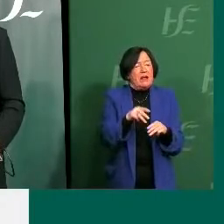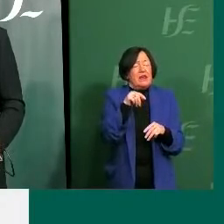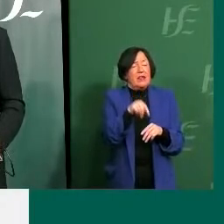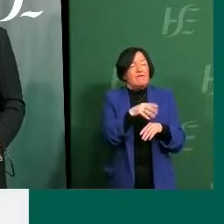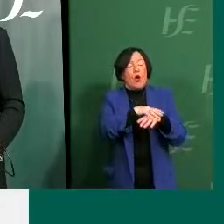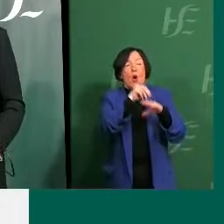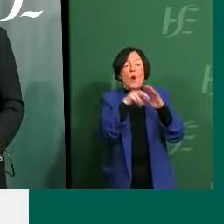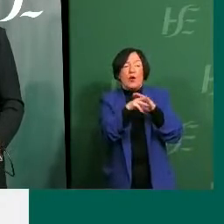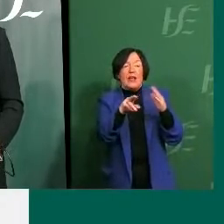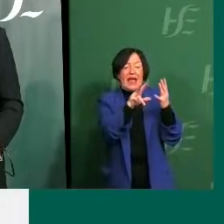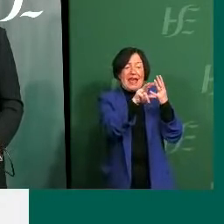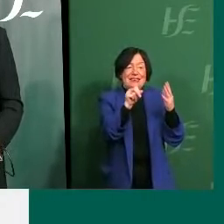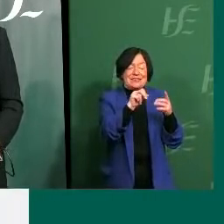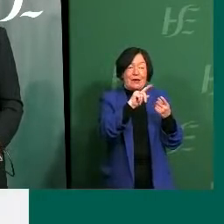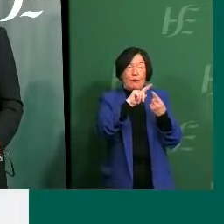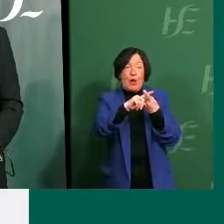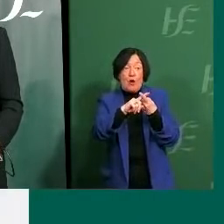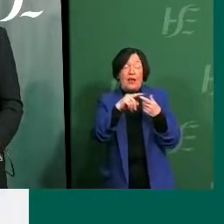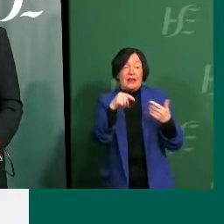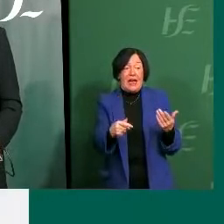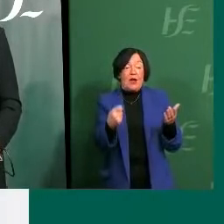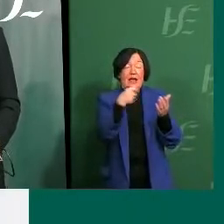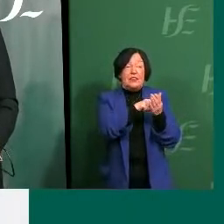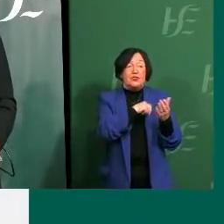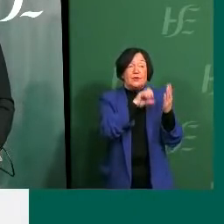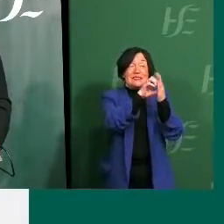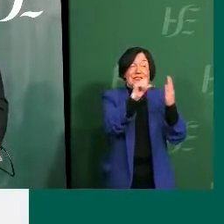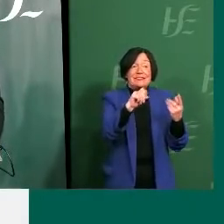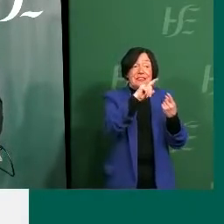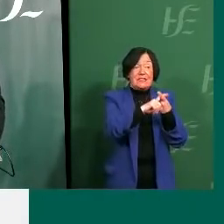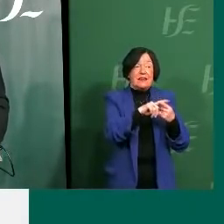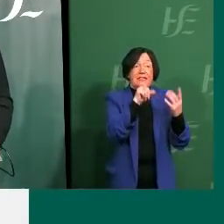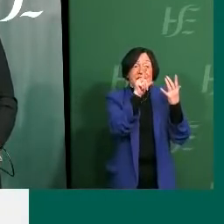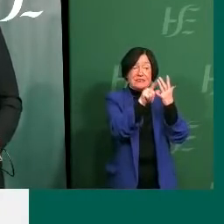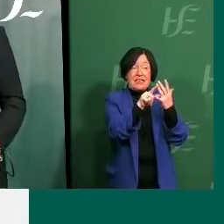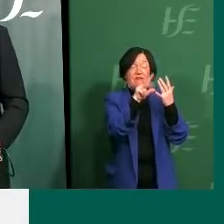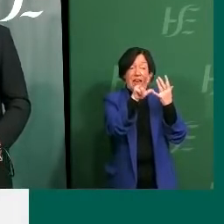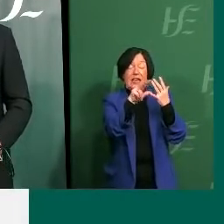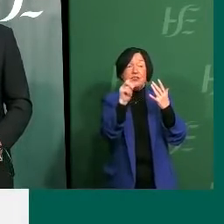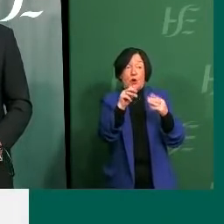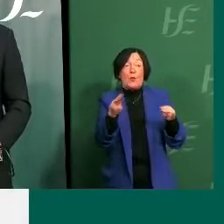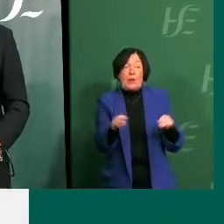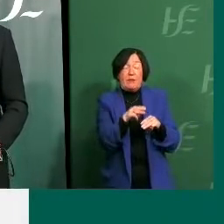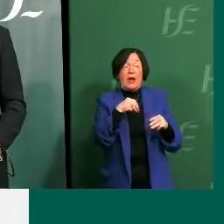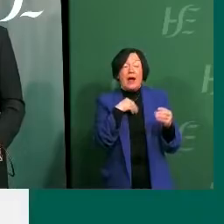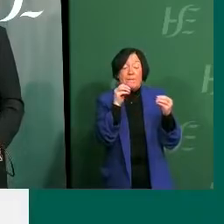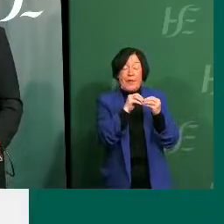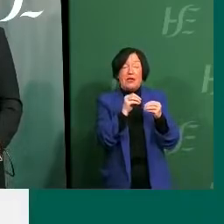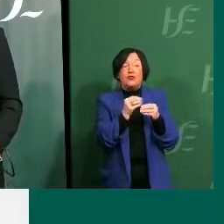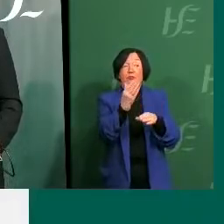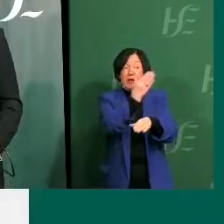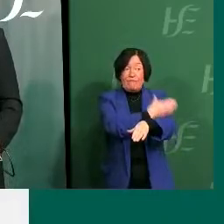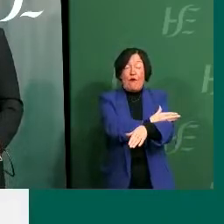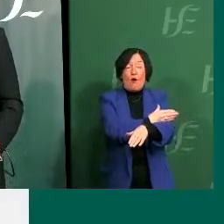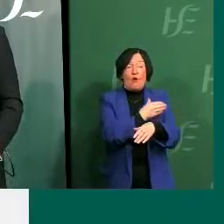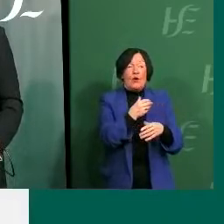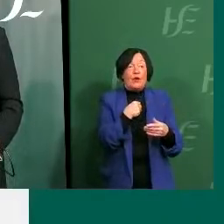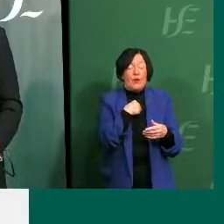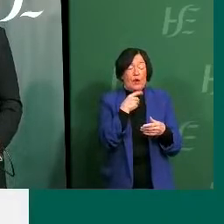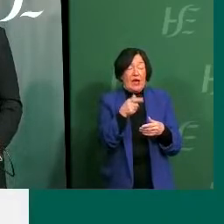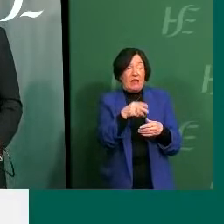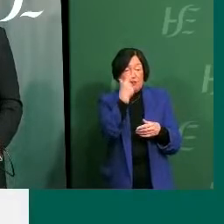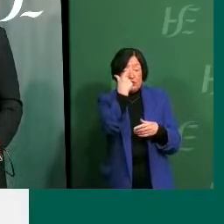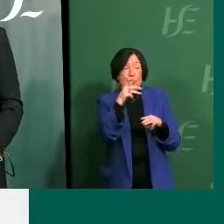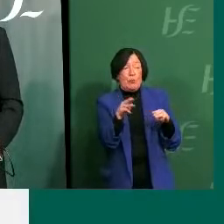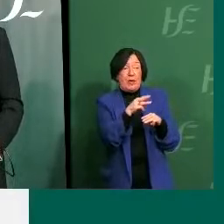for older people 80 plus, now extended to 60 plus, 780 people. And I've mentioned before, we have any